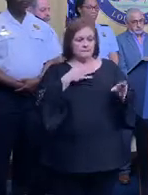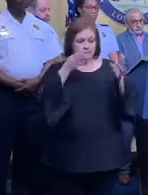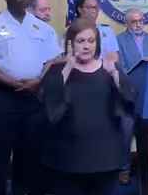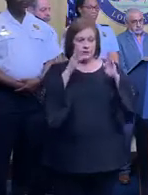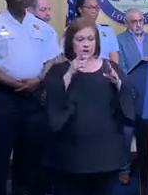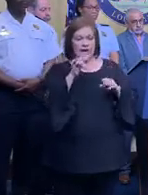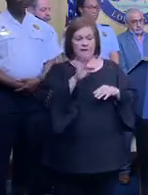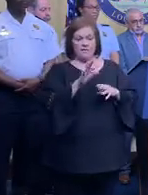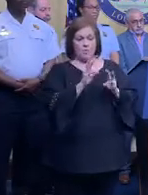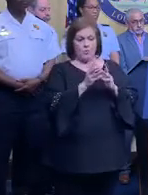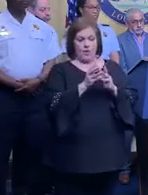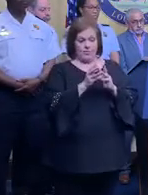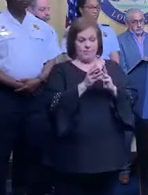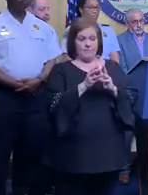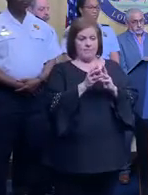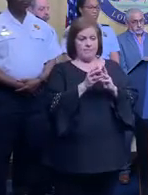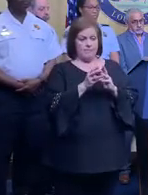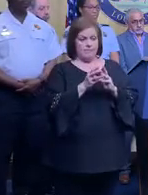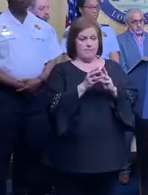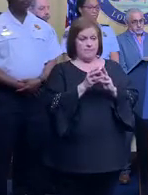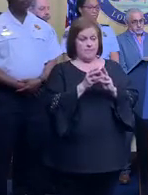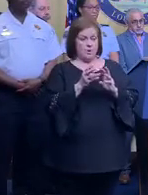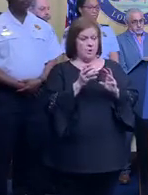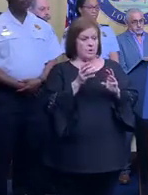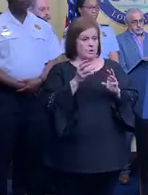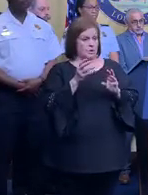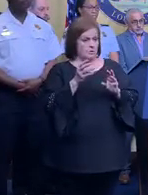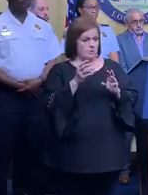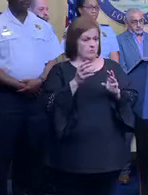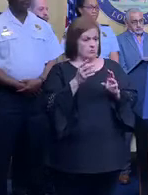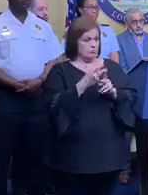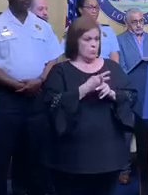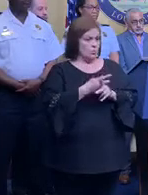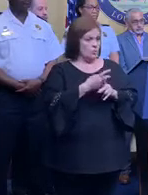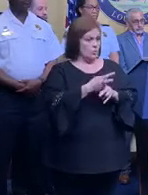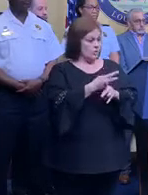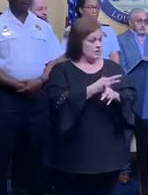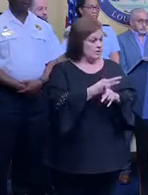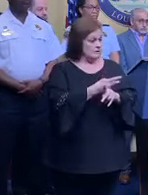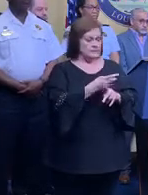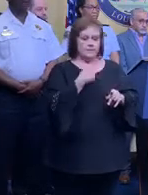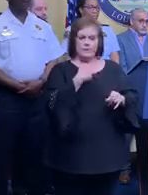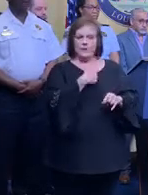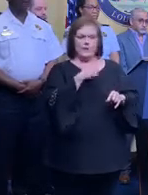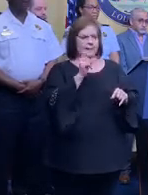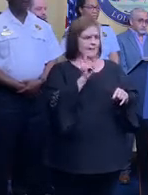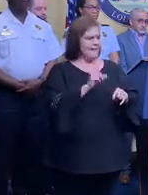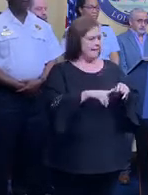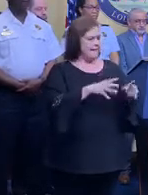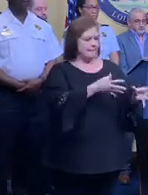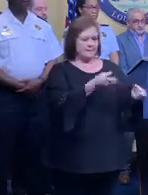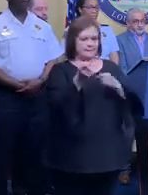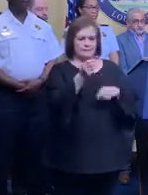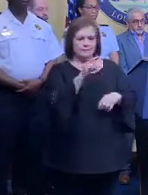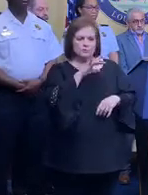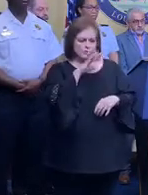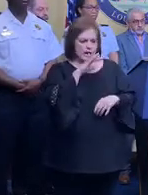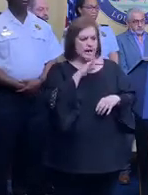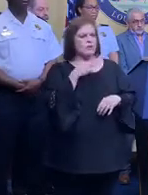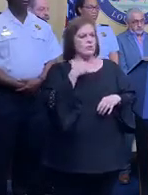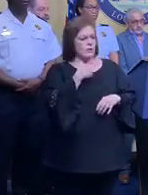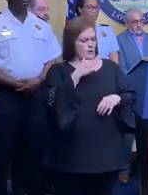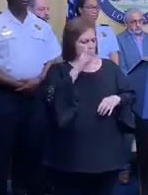the weather gets to the point that we cannot continue to collect, we will notify citizens via